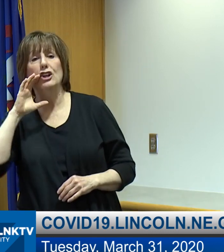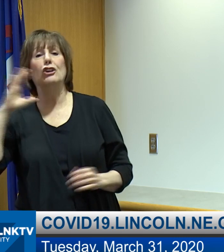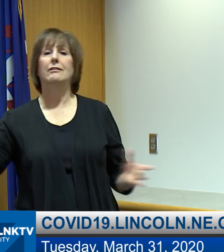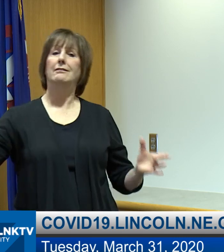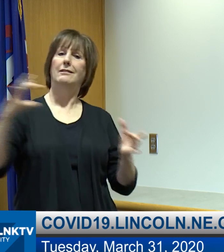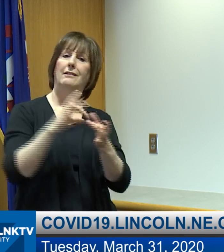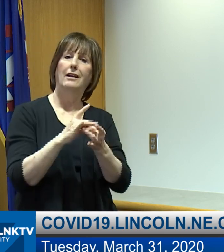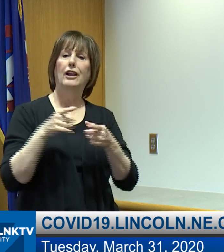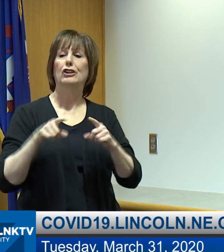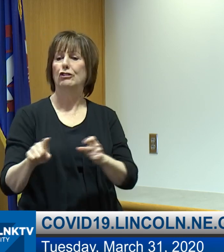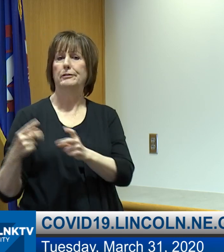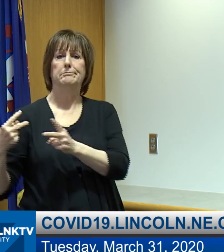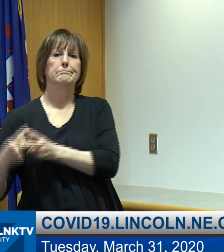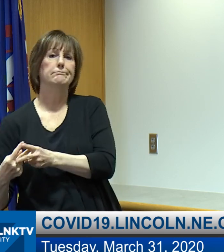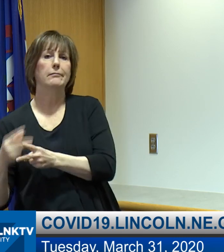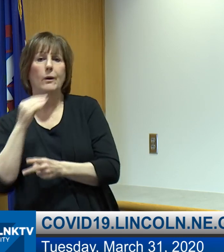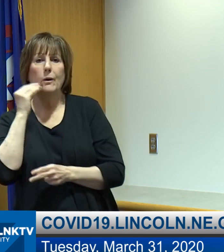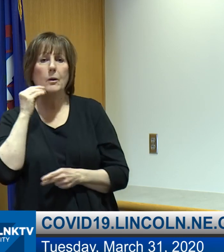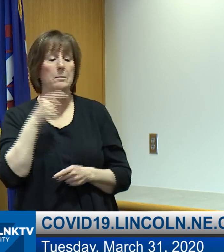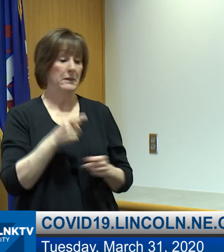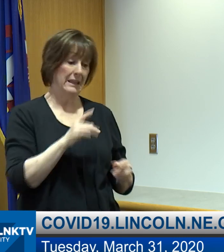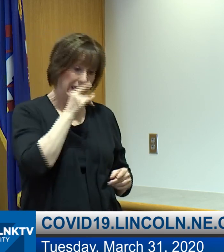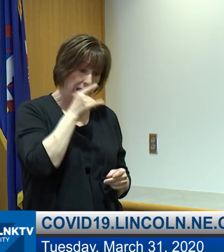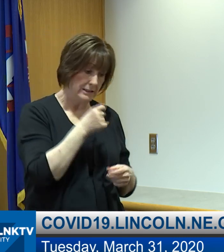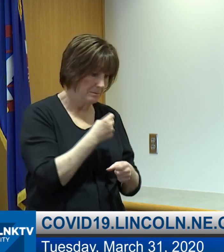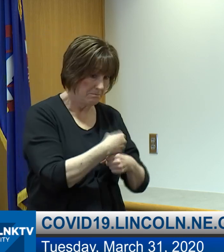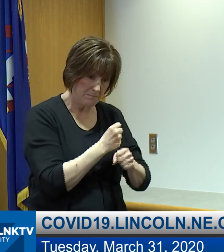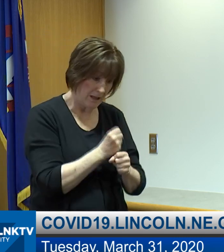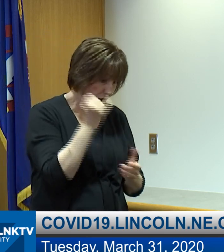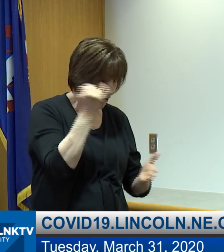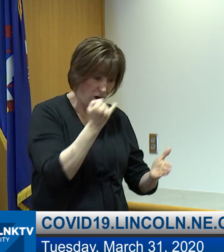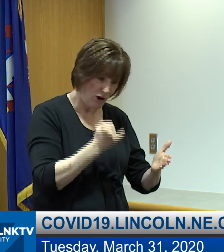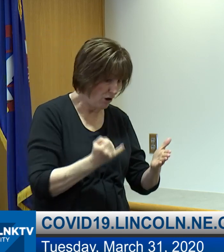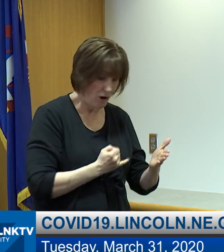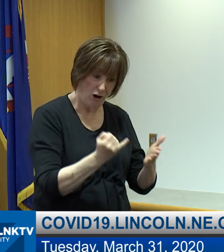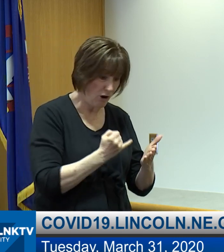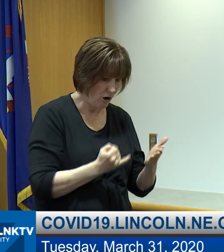project encourages kids to create artwork that will be shared with older adults in a